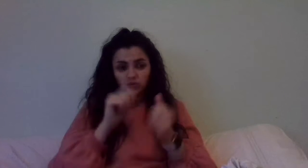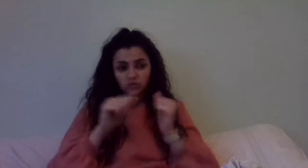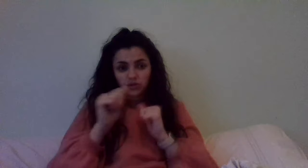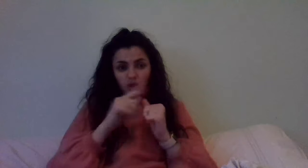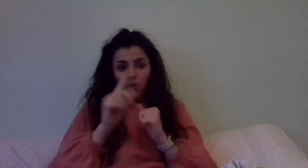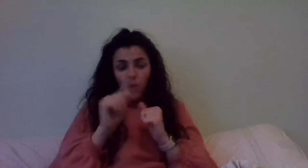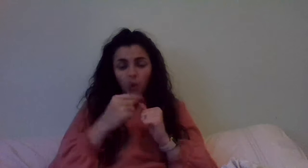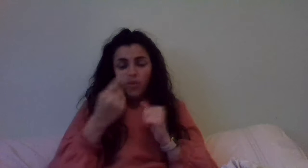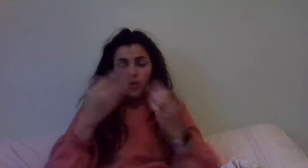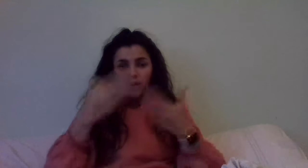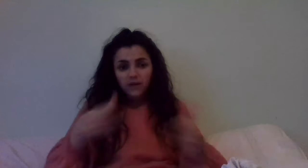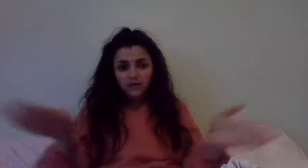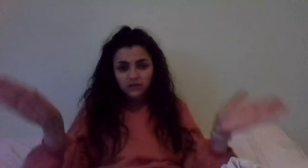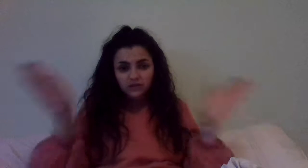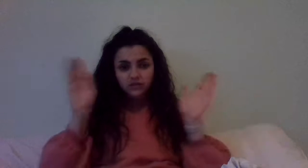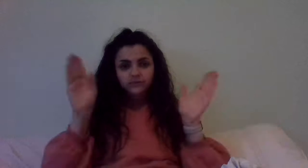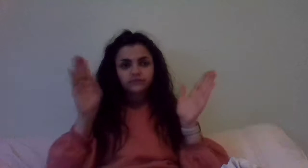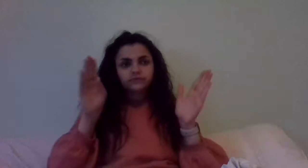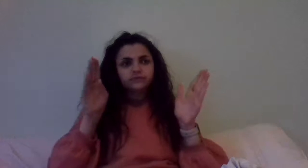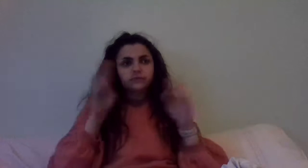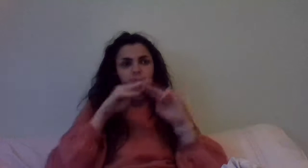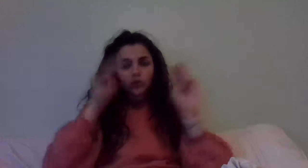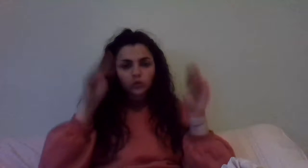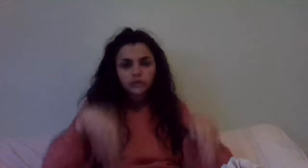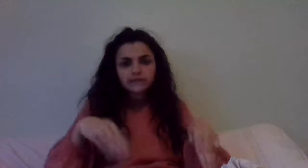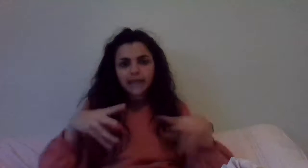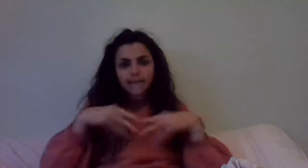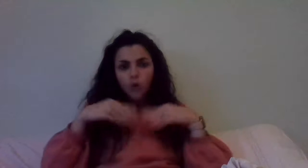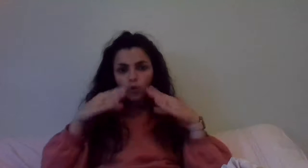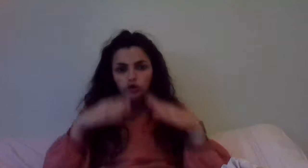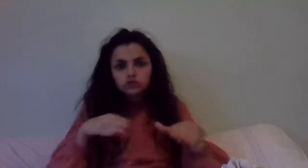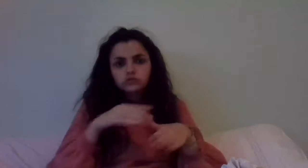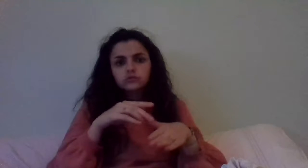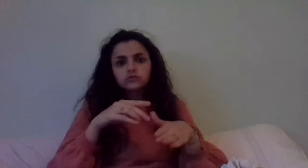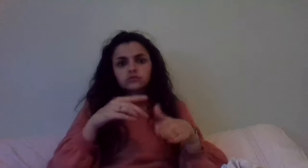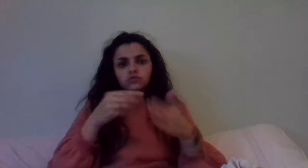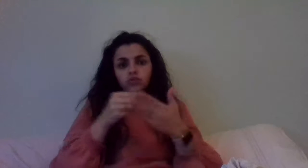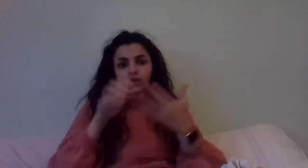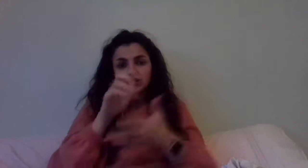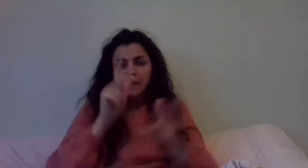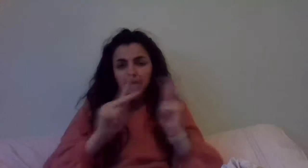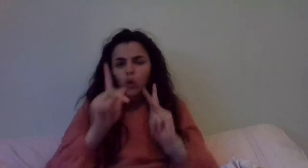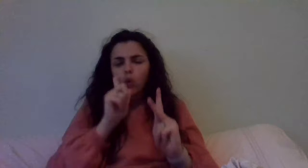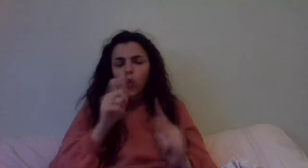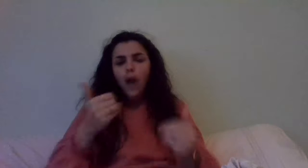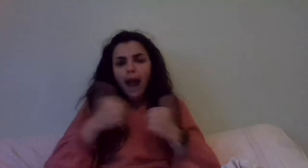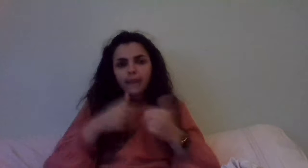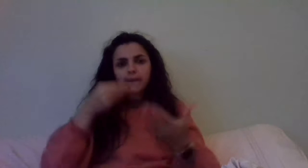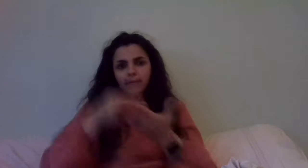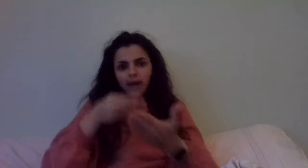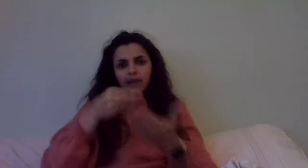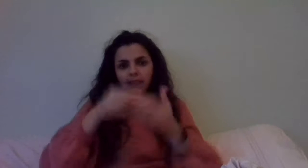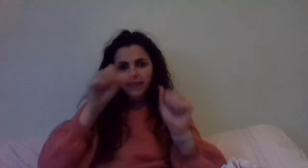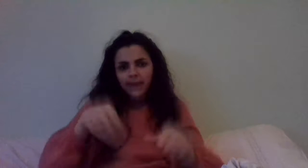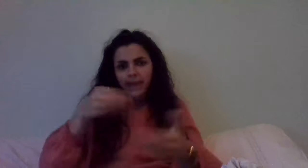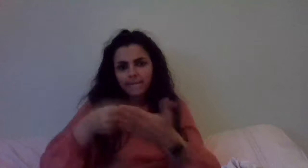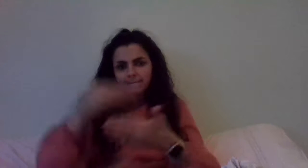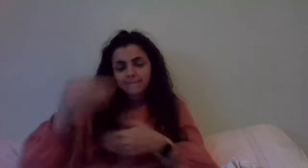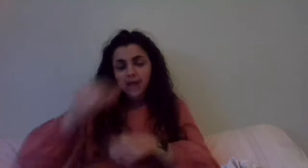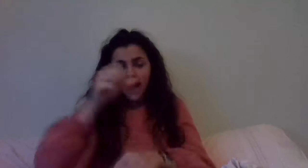to possibly bid on the works. The opening of the show, the American Negro Art Show, was